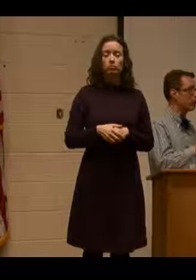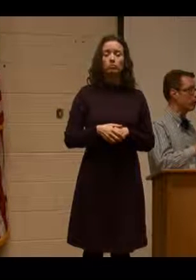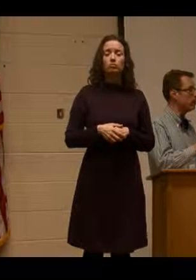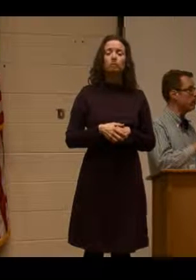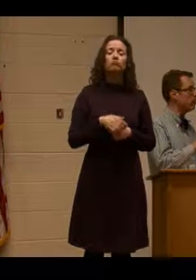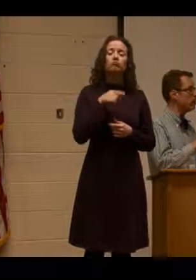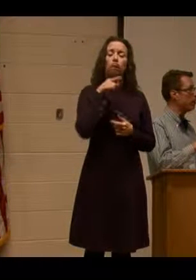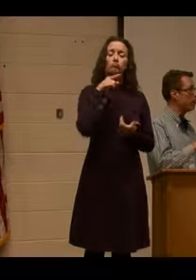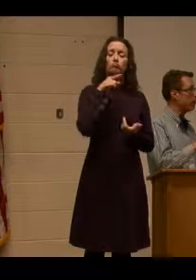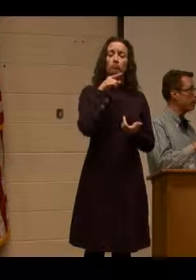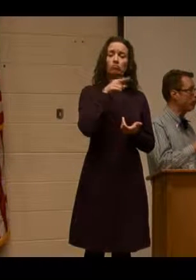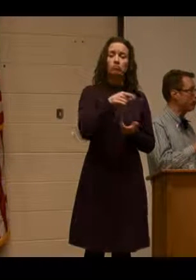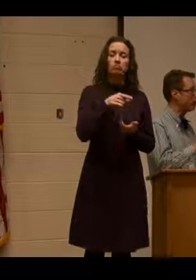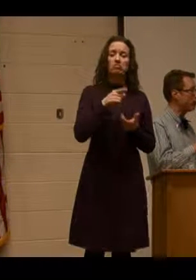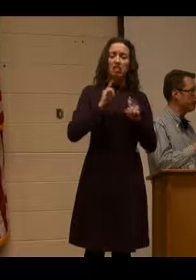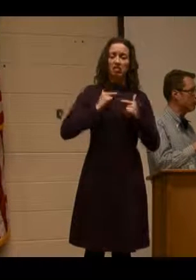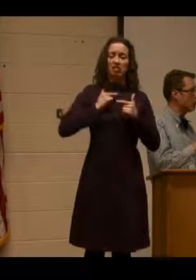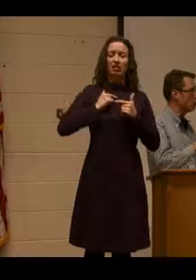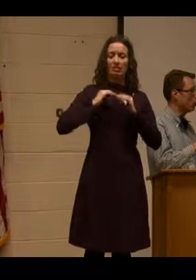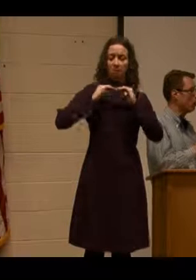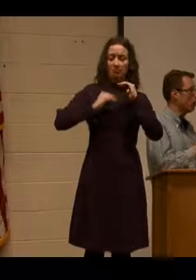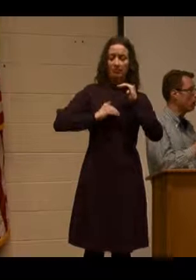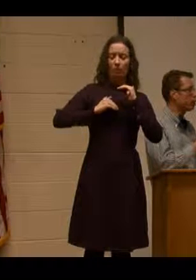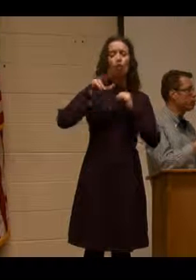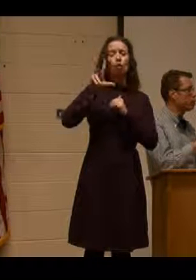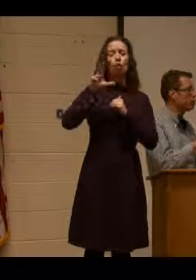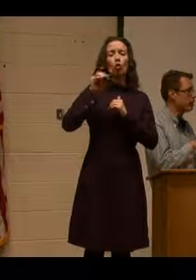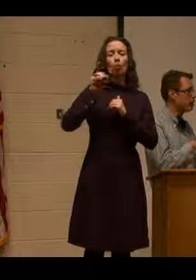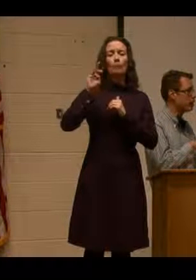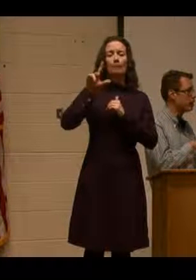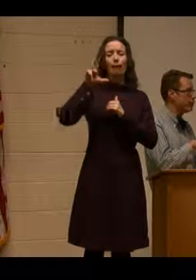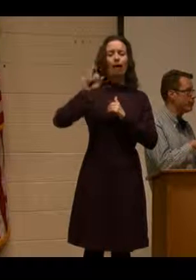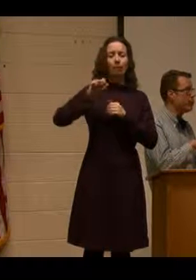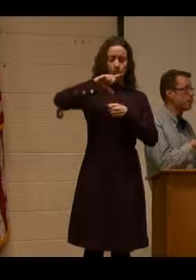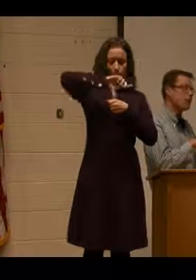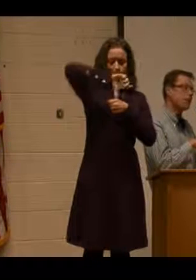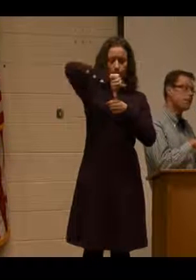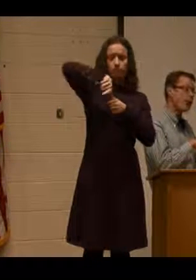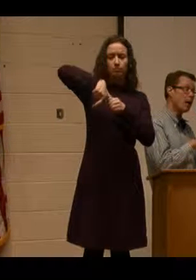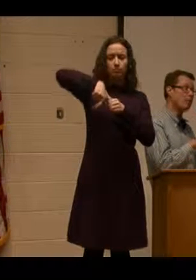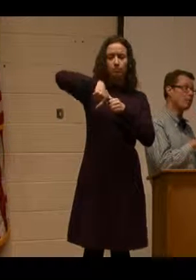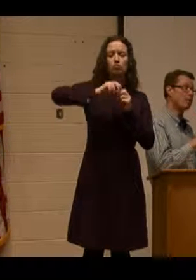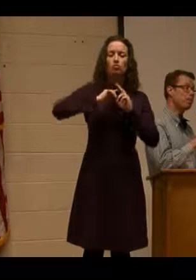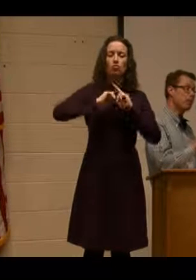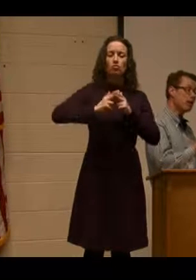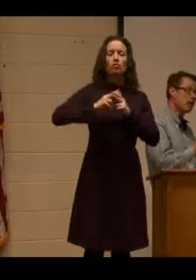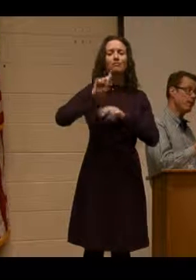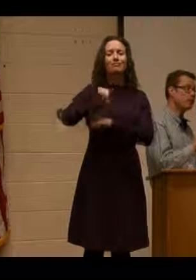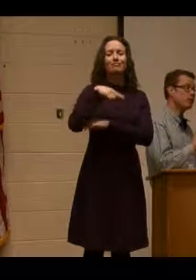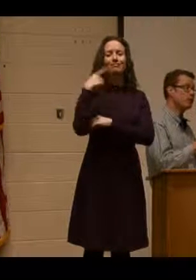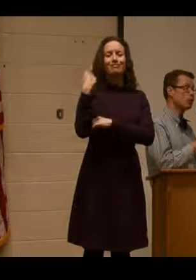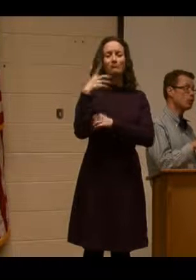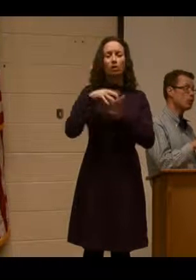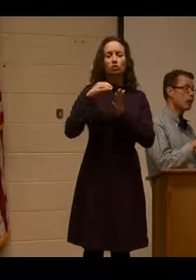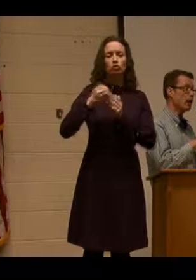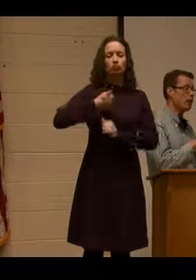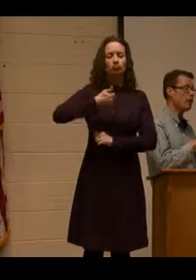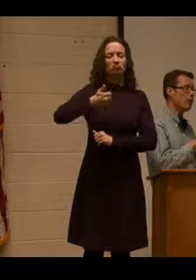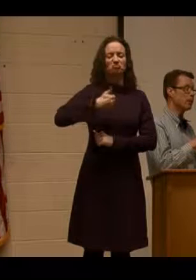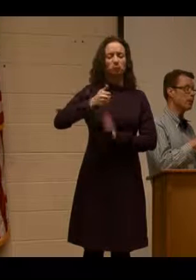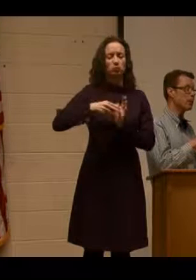radius of the school are considered day students. But if a student in the Bridges to